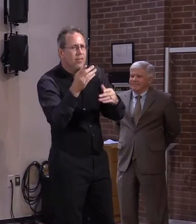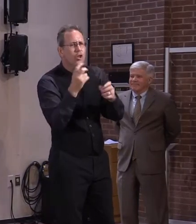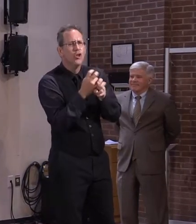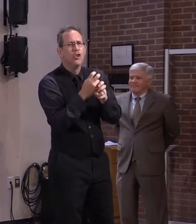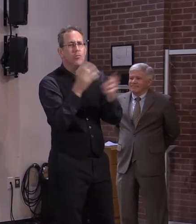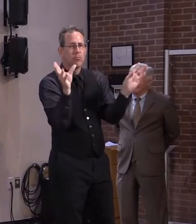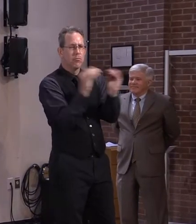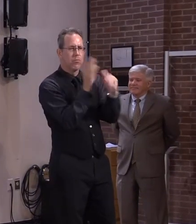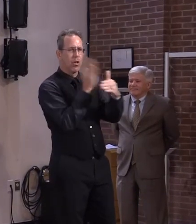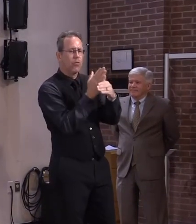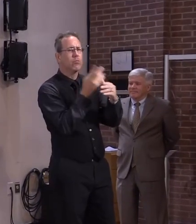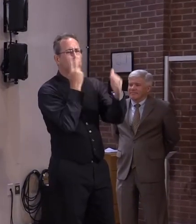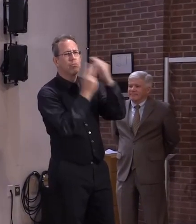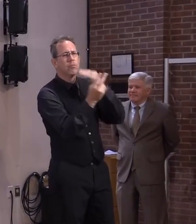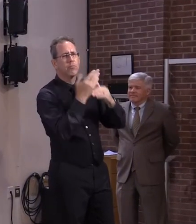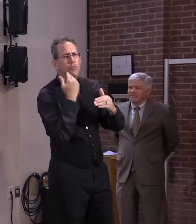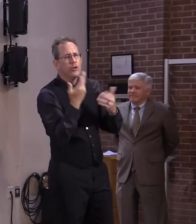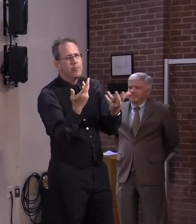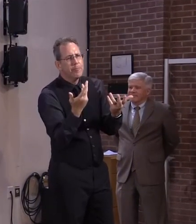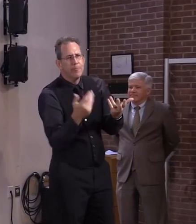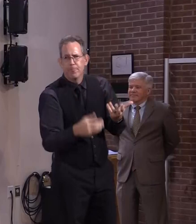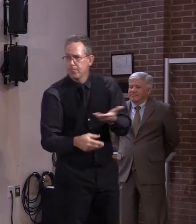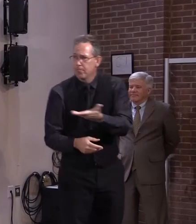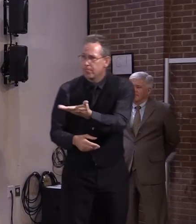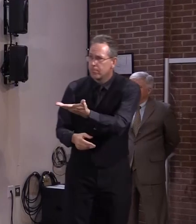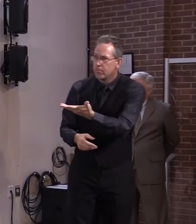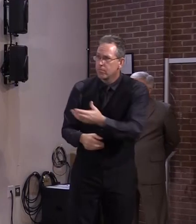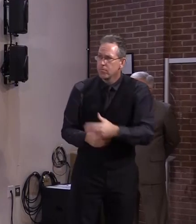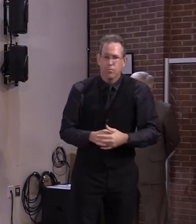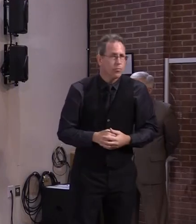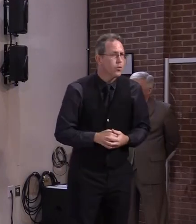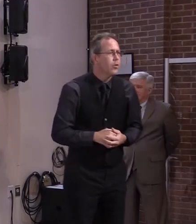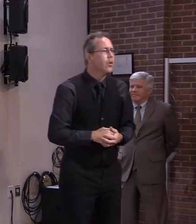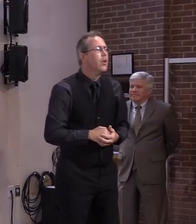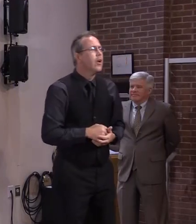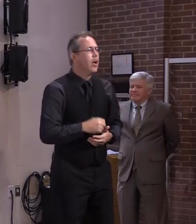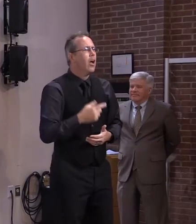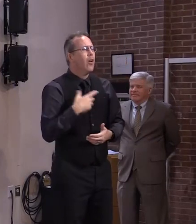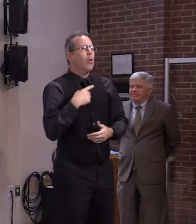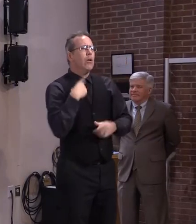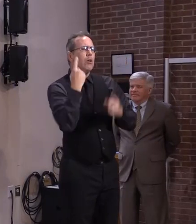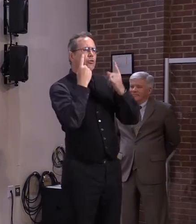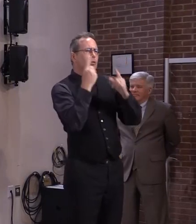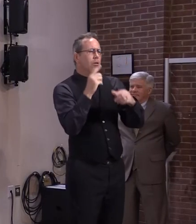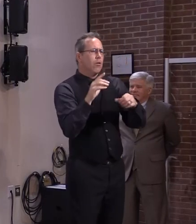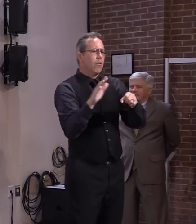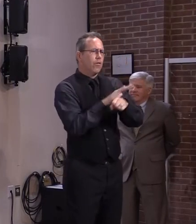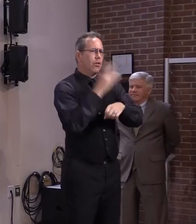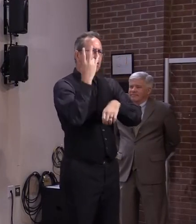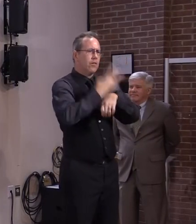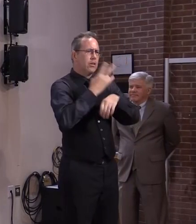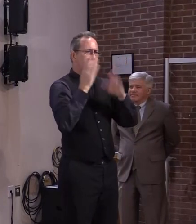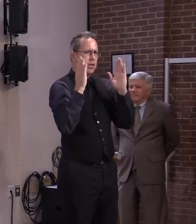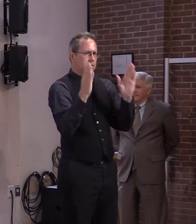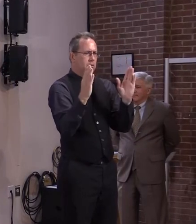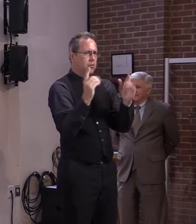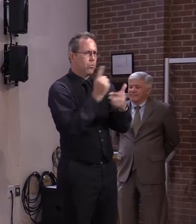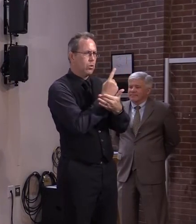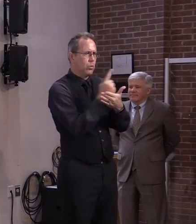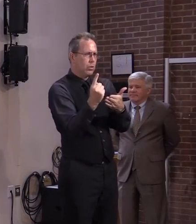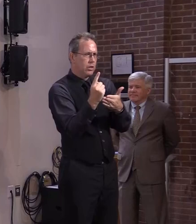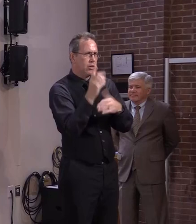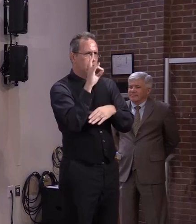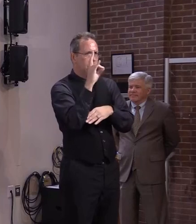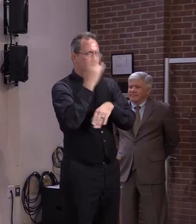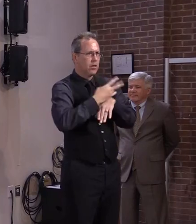Yeah, I'll just add that, you know, we look obviously at the 7-day average, you look at the 14-day average. You know, when you have these broader averages, they're going to capture sort